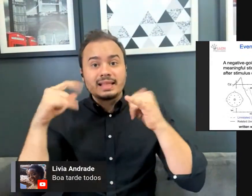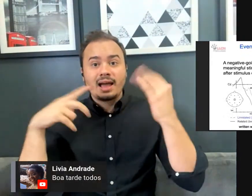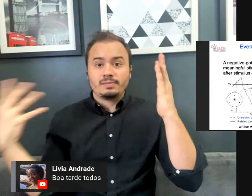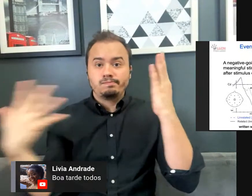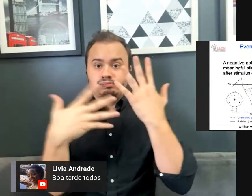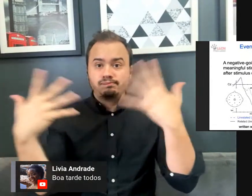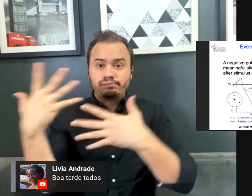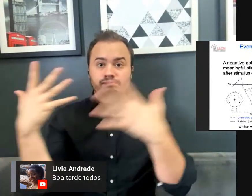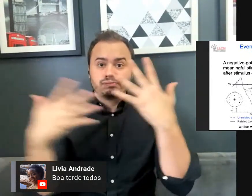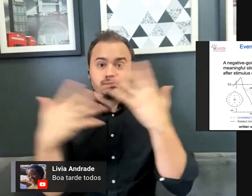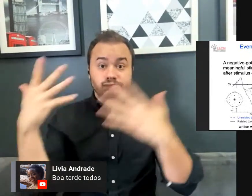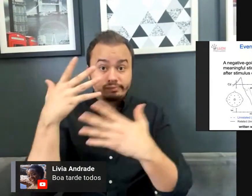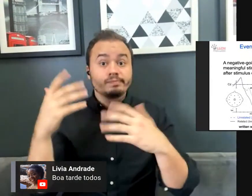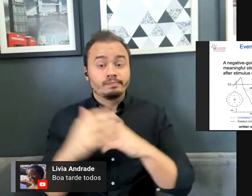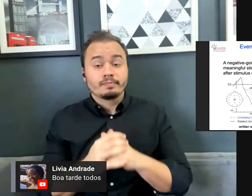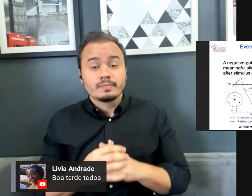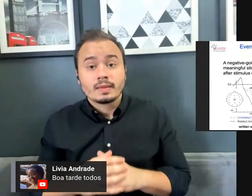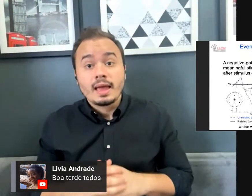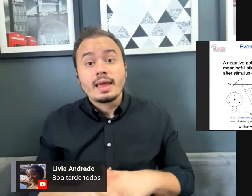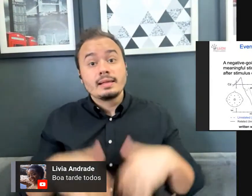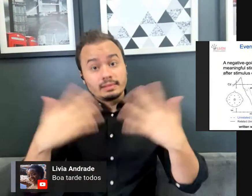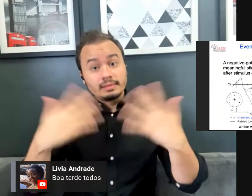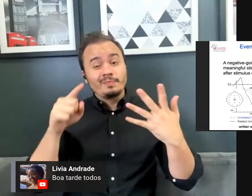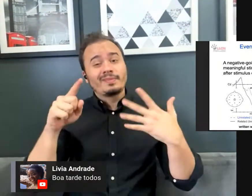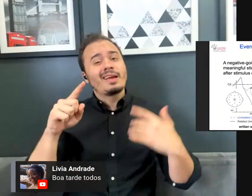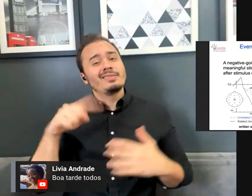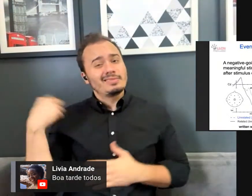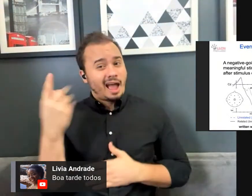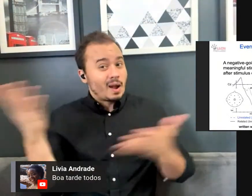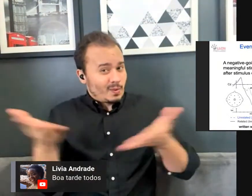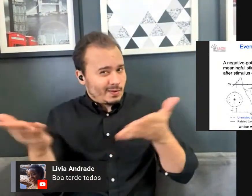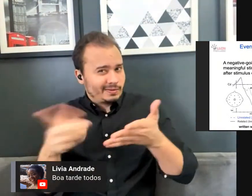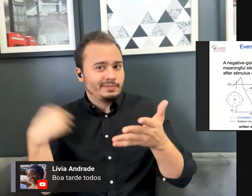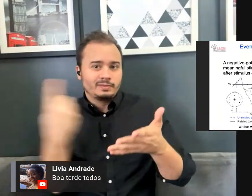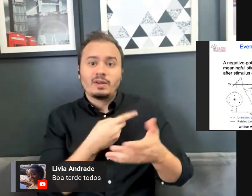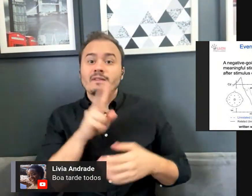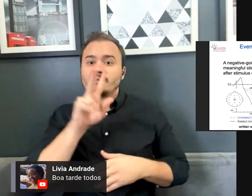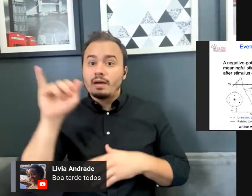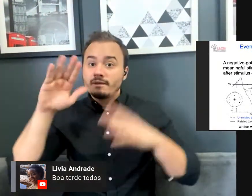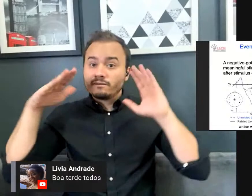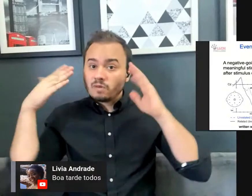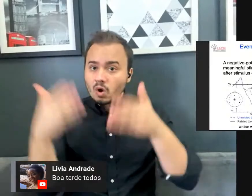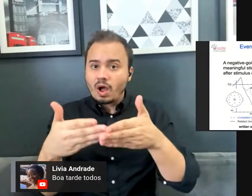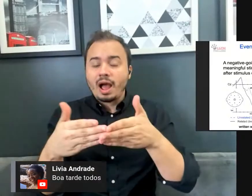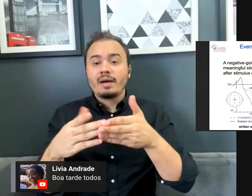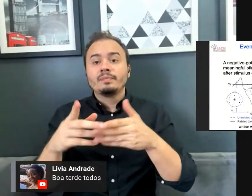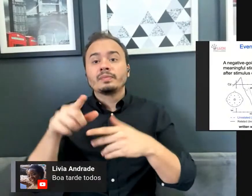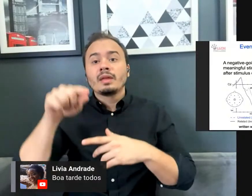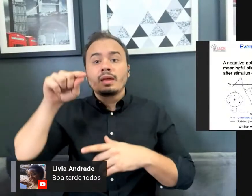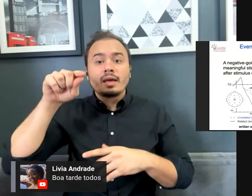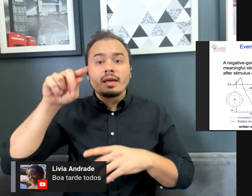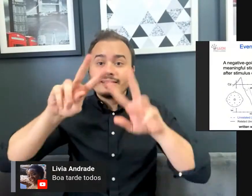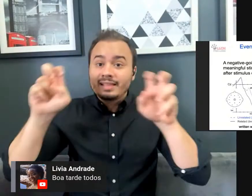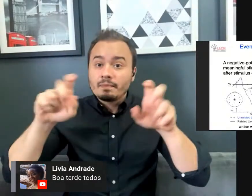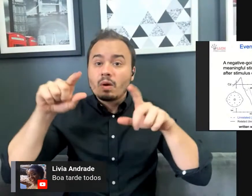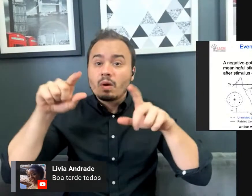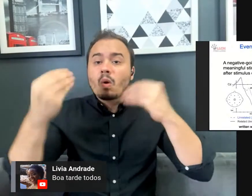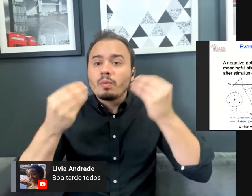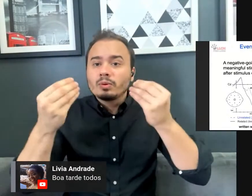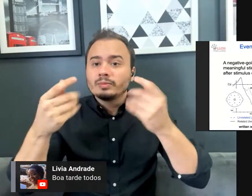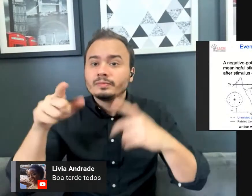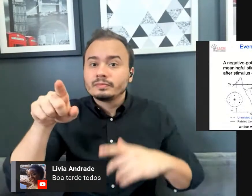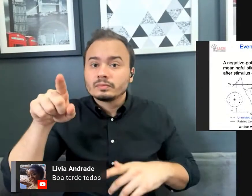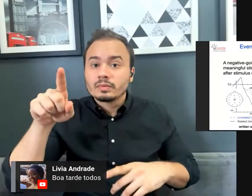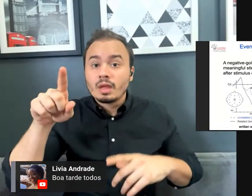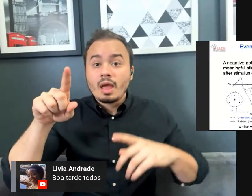So I'm going to focus on a sort of famous component, the N400 component, which is a negative